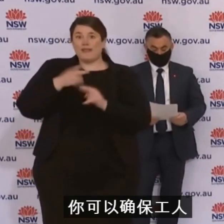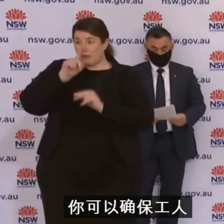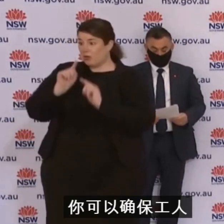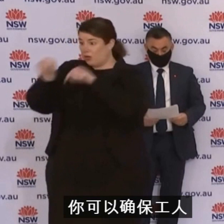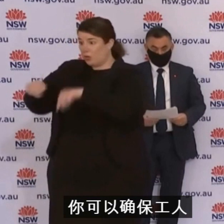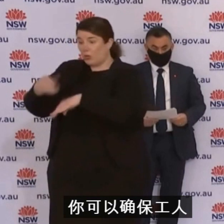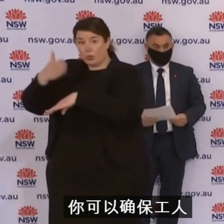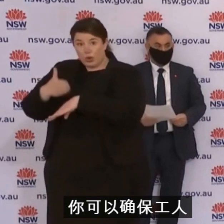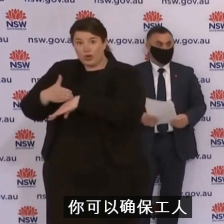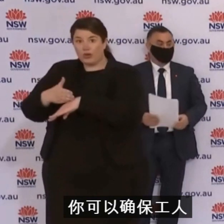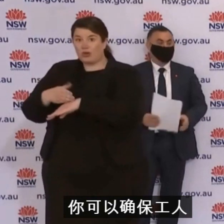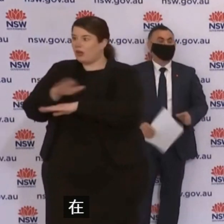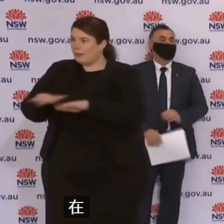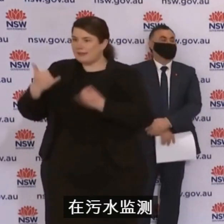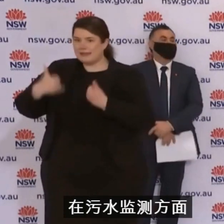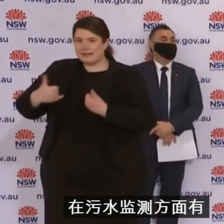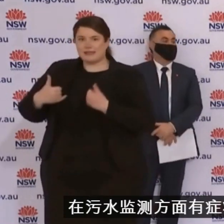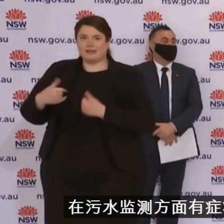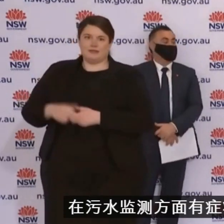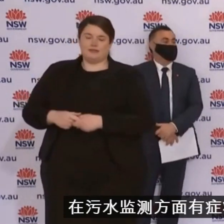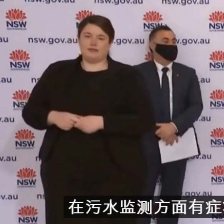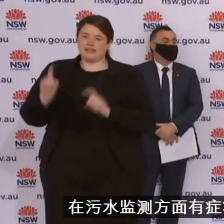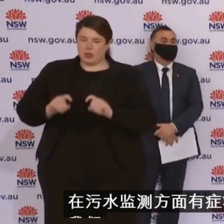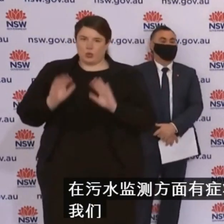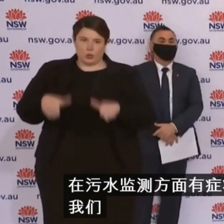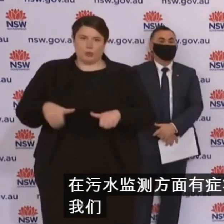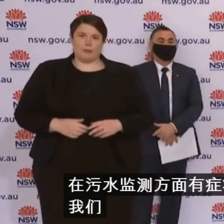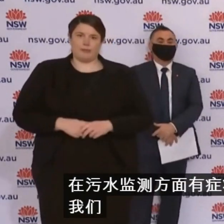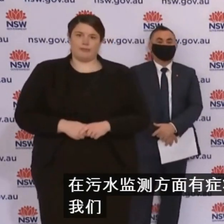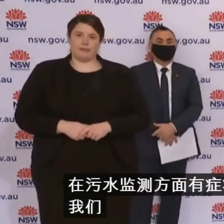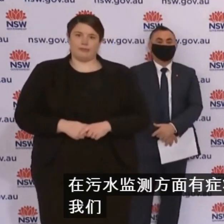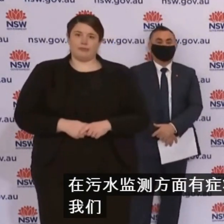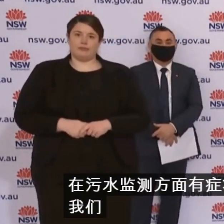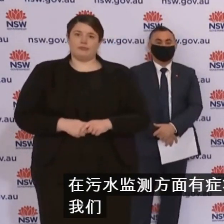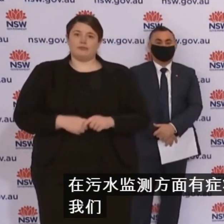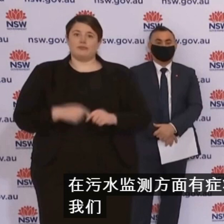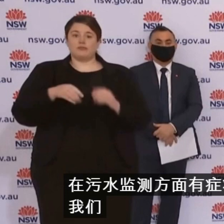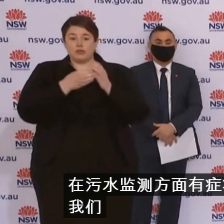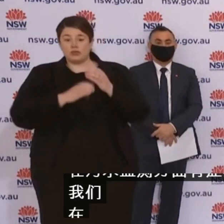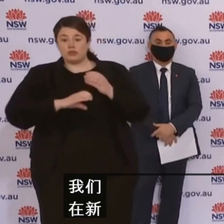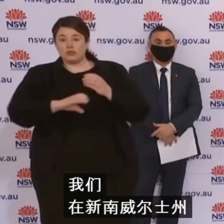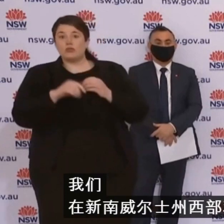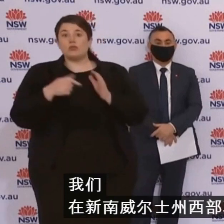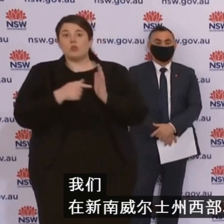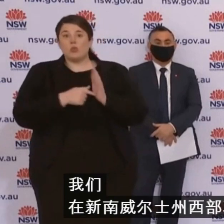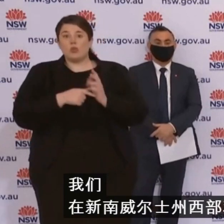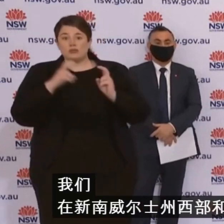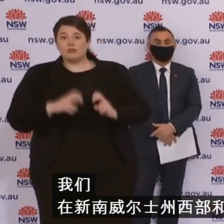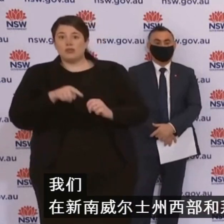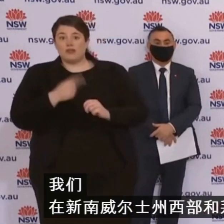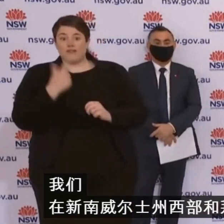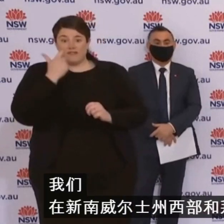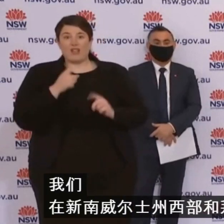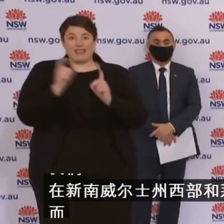do not attend when they have symptoms. In terms of the sewage surveillance, we've had positive detections in Trangie, in Western New South Wales and